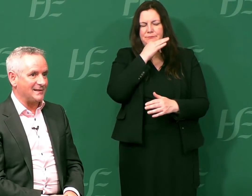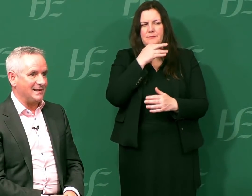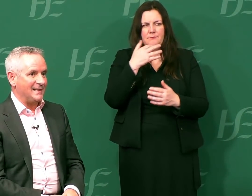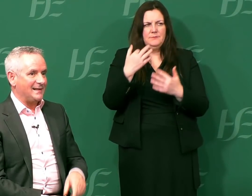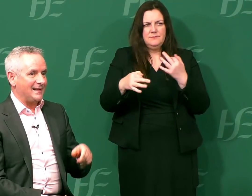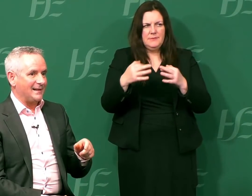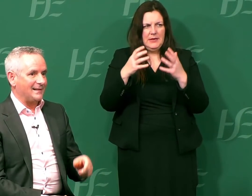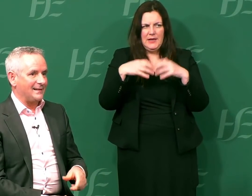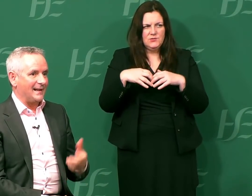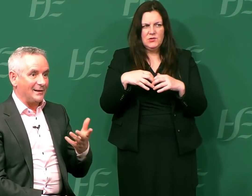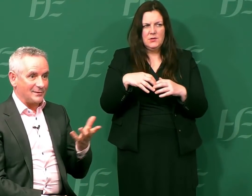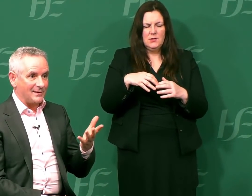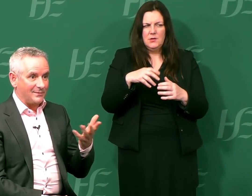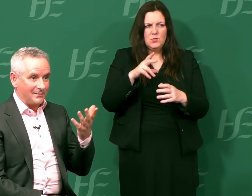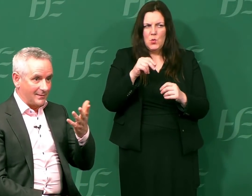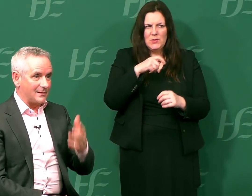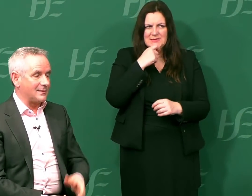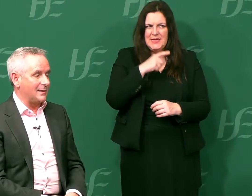IT glitch.